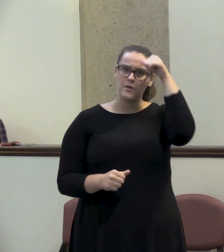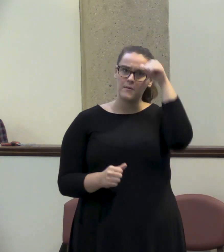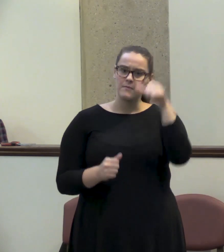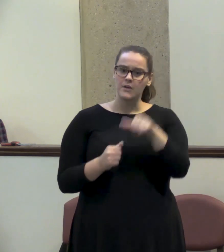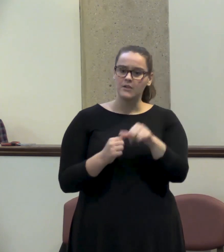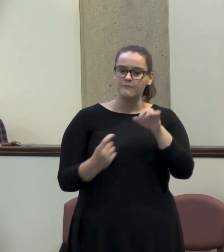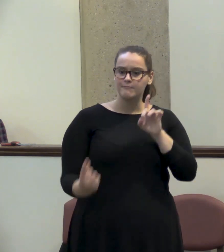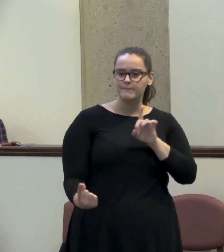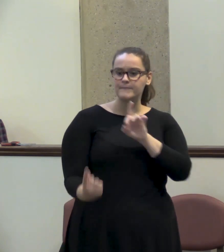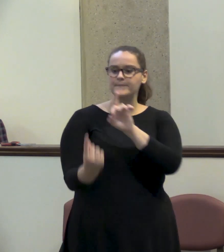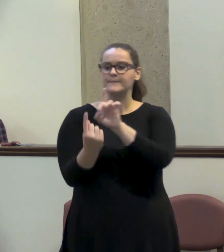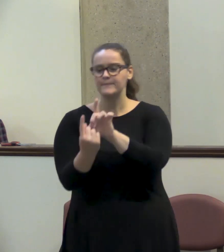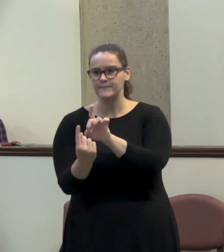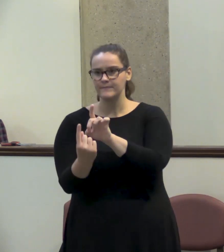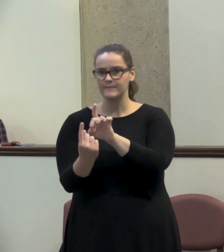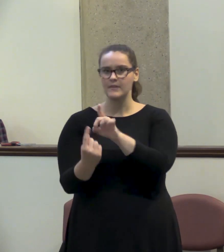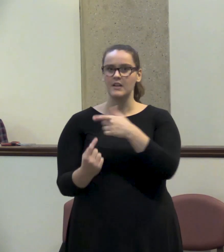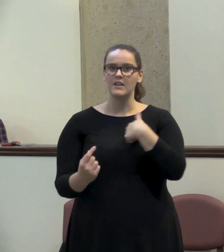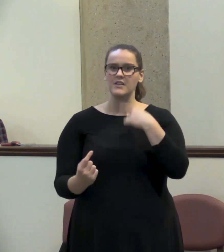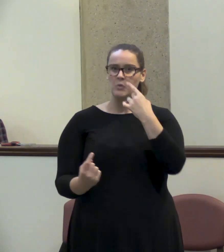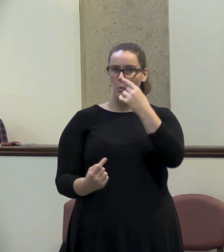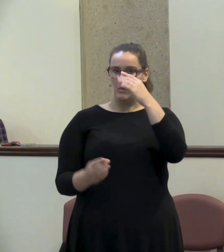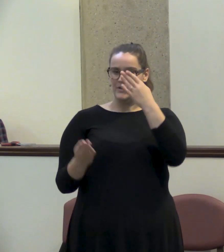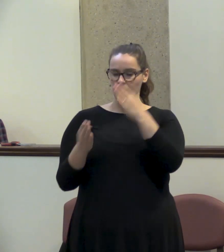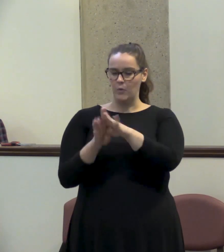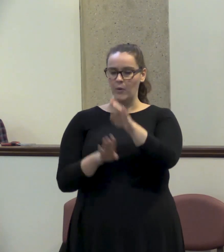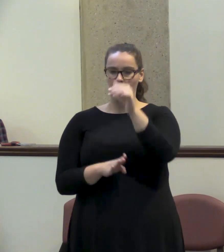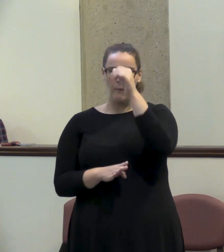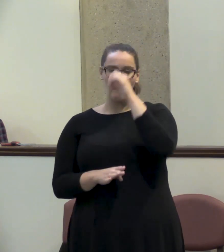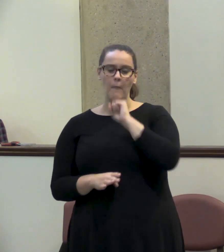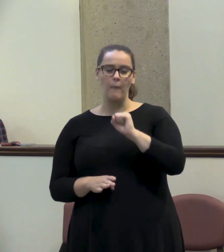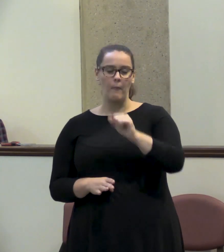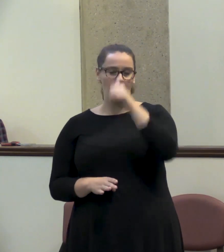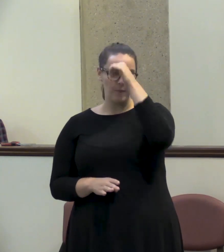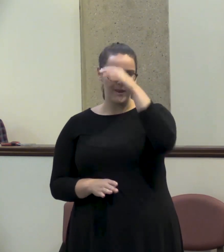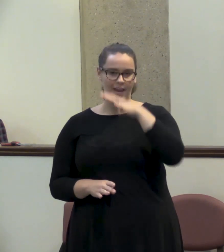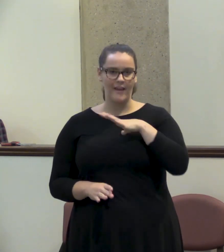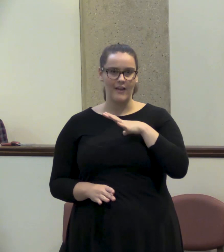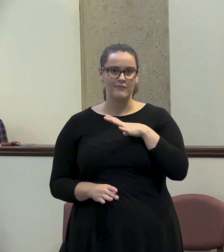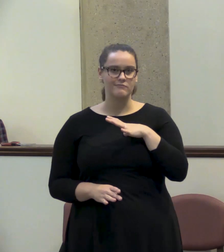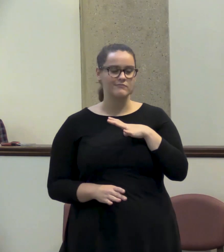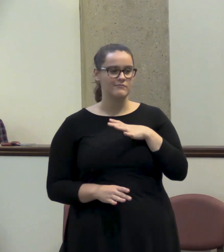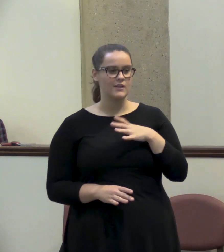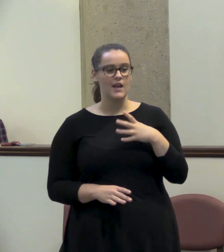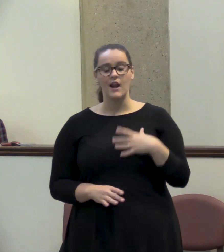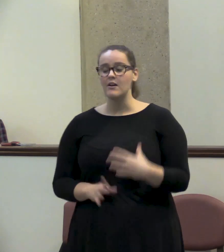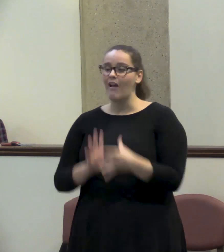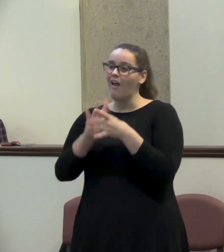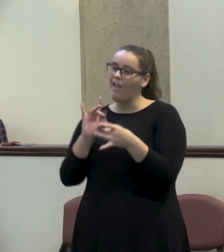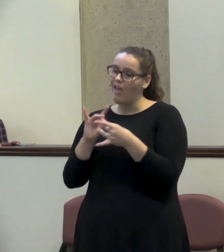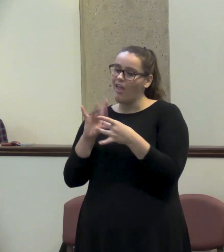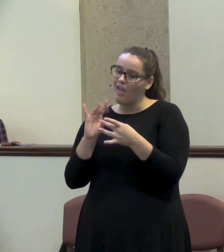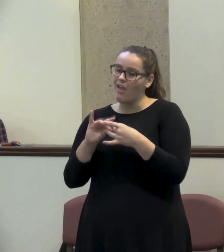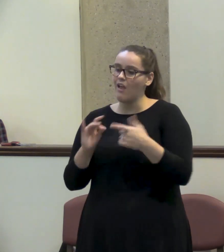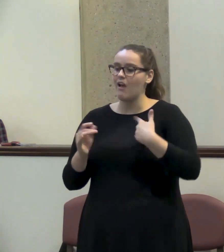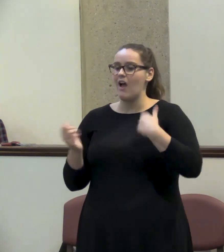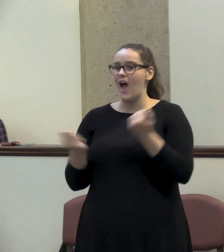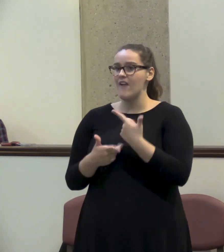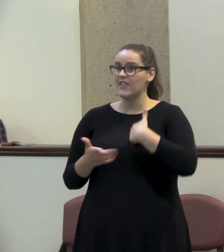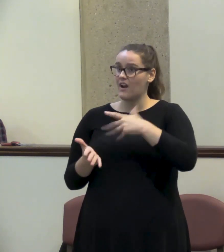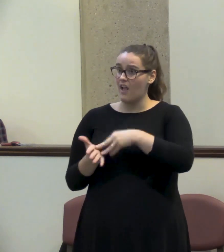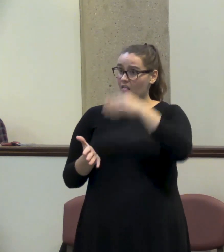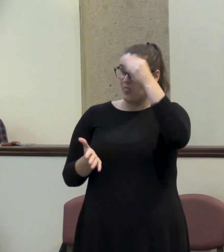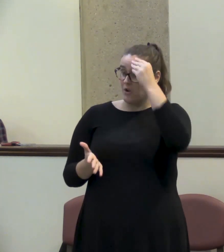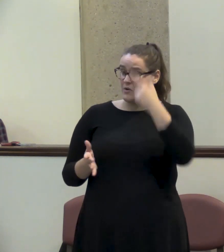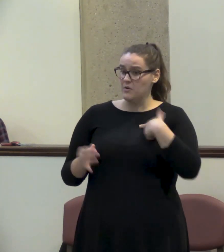this particular door, and an older man answered, and I told him all about the incinerator, what we learned, what we were trying to do,